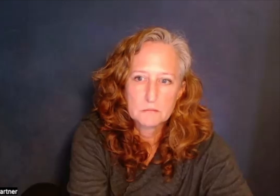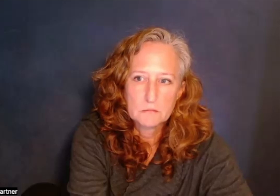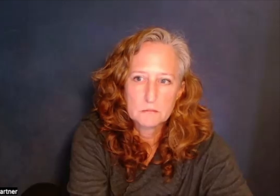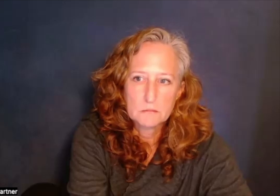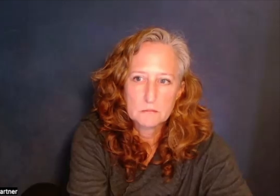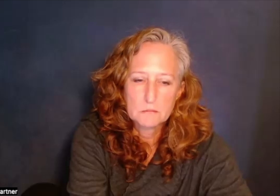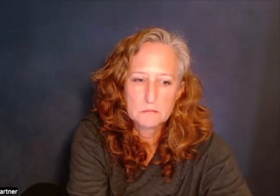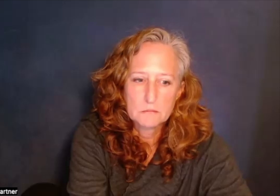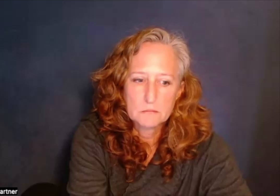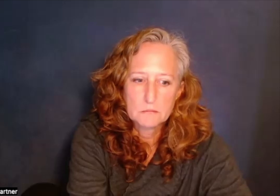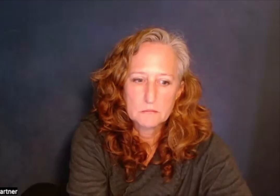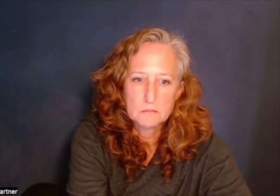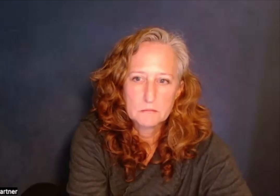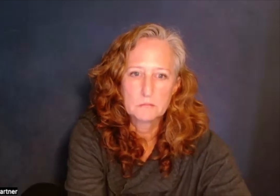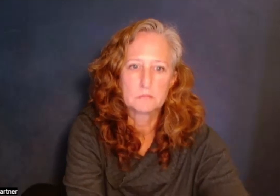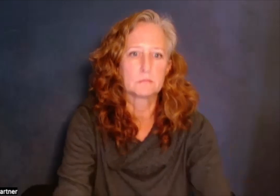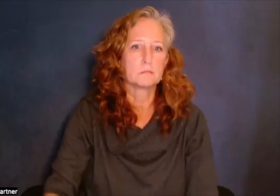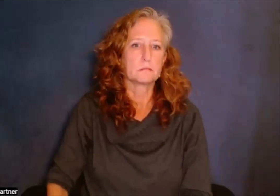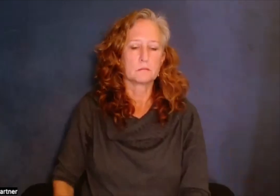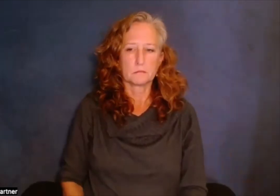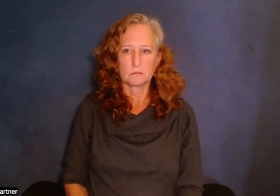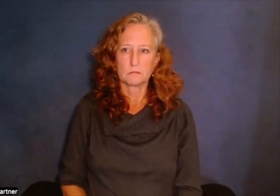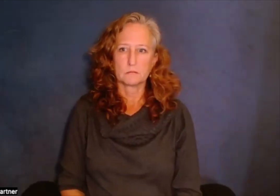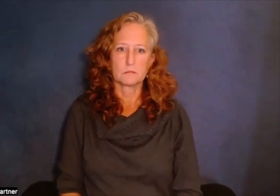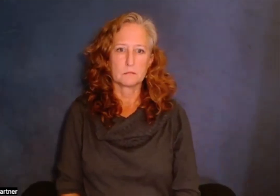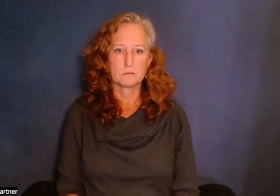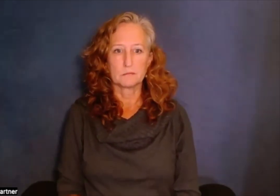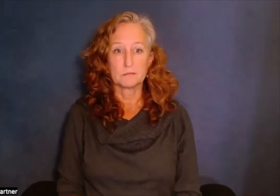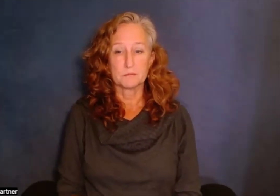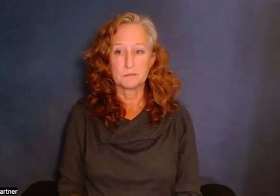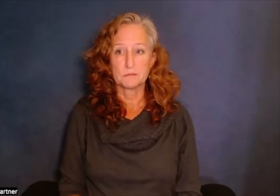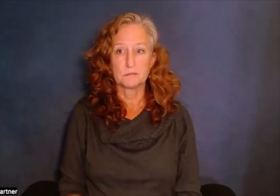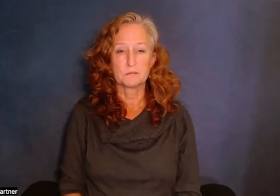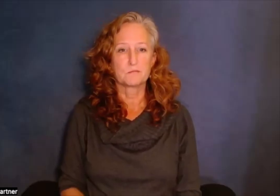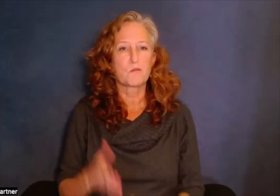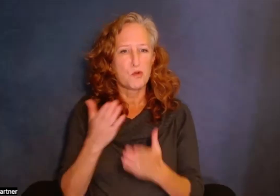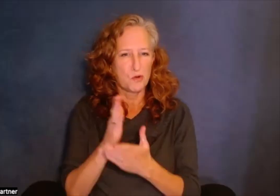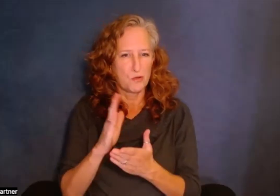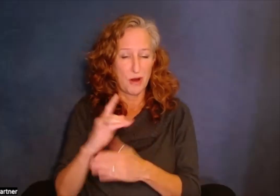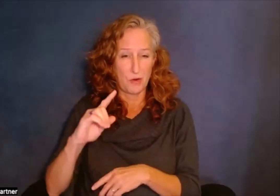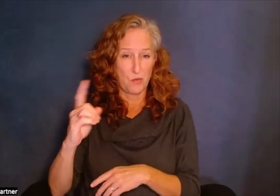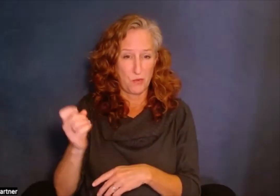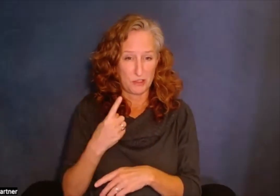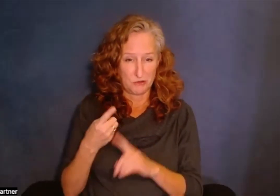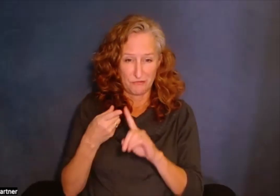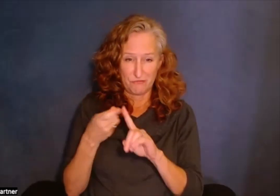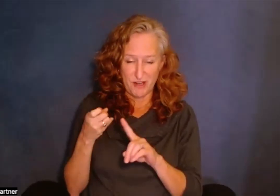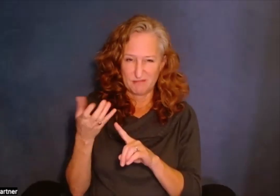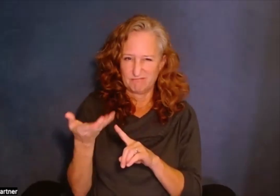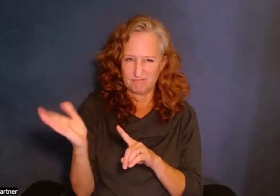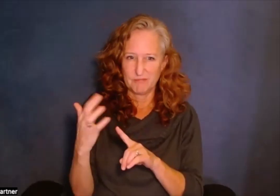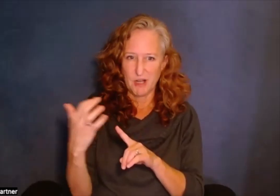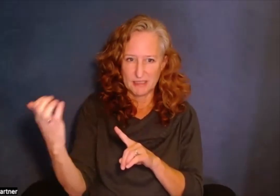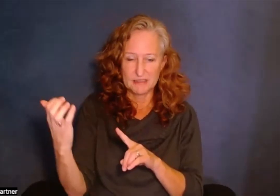or split testing, where you're trying different captions or visuals to really see what resonates with